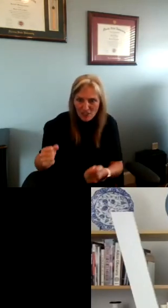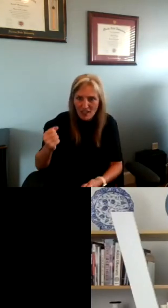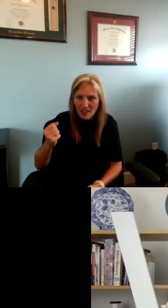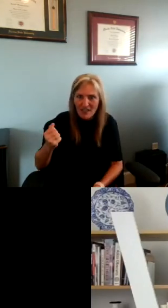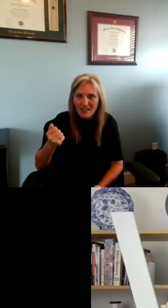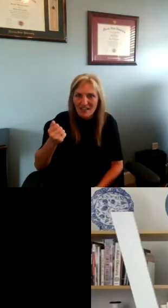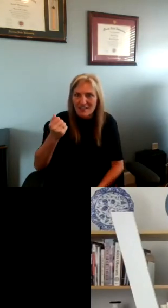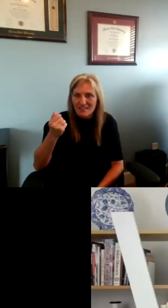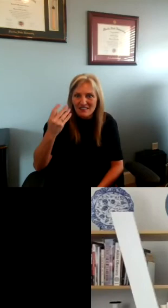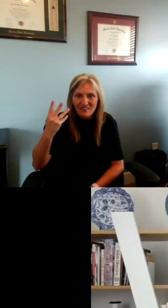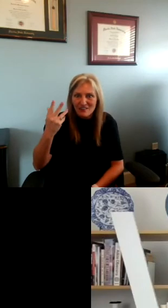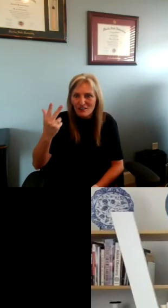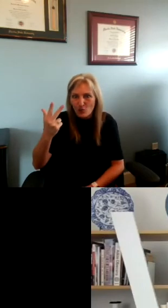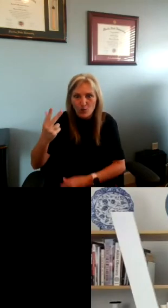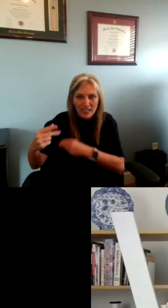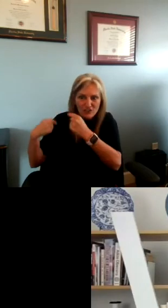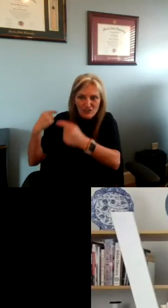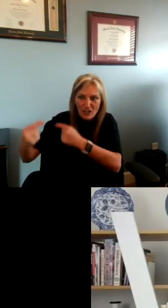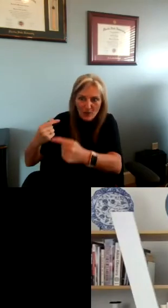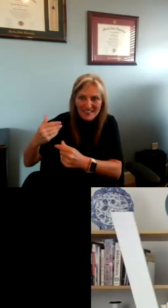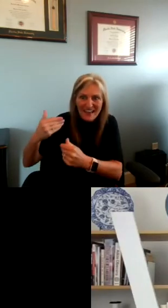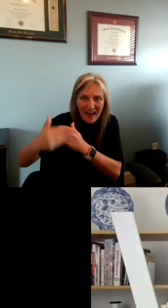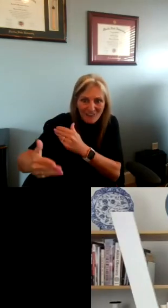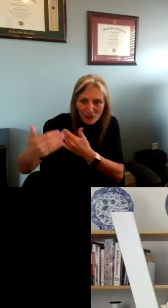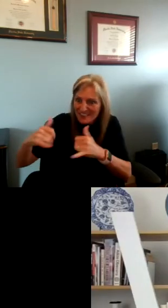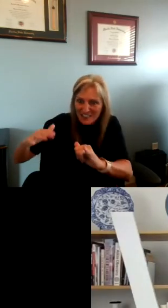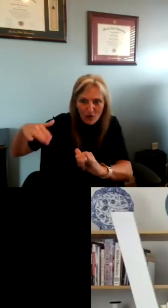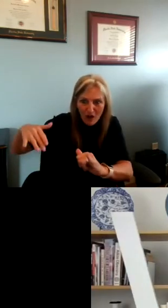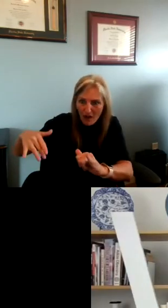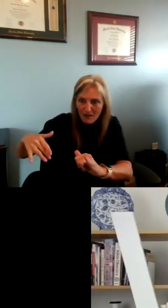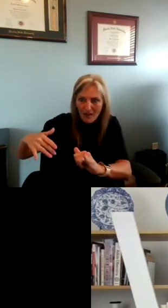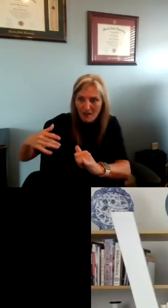3 generations after still haven't caught up? So